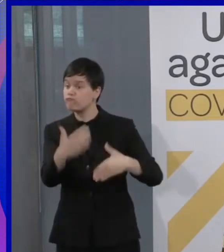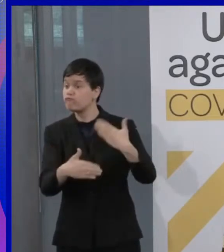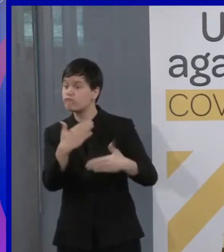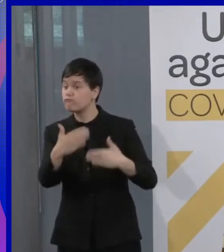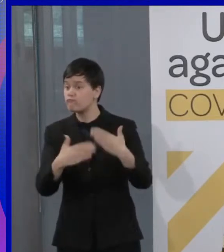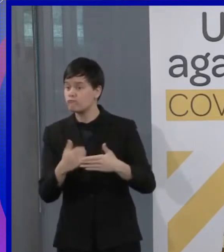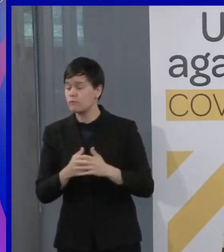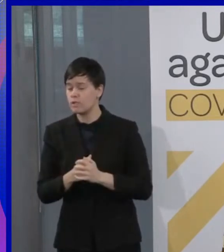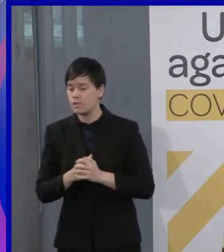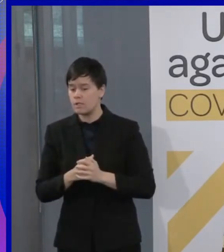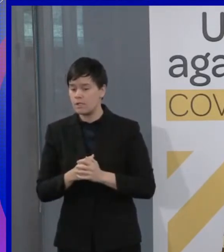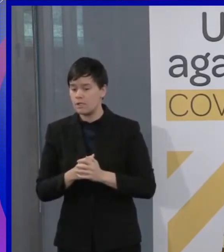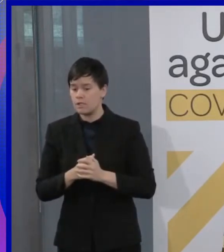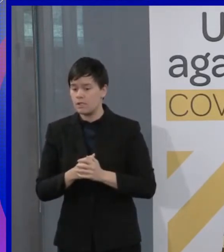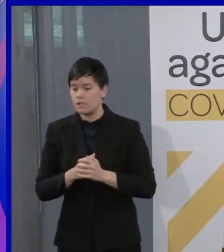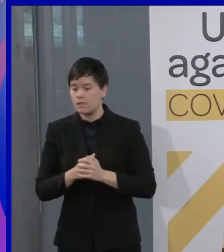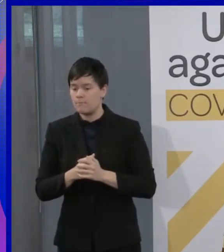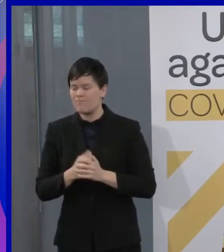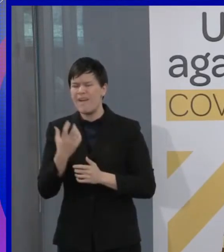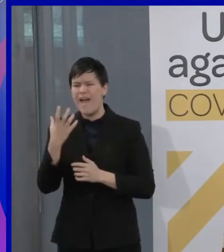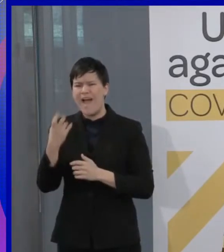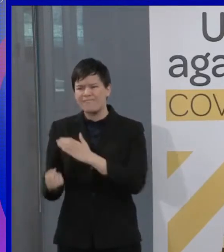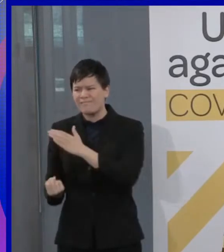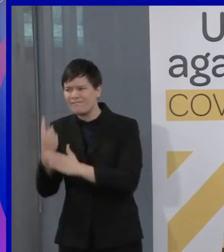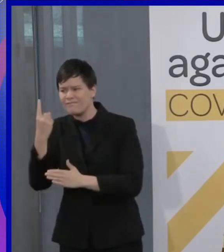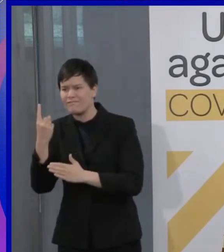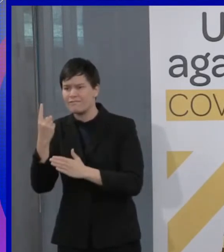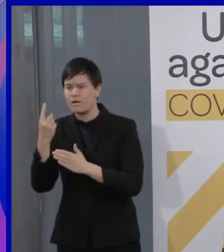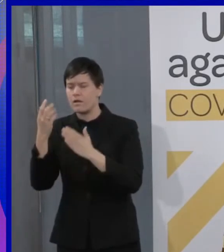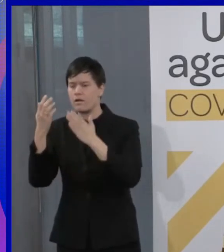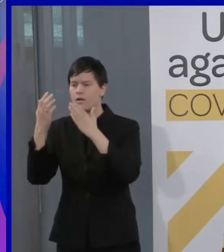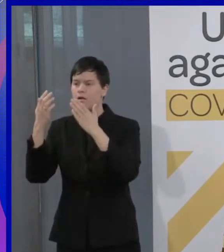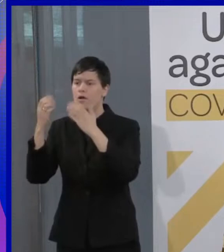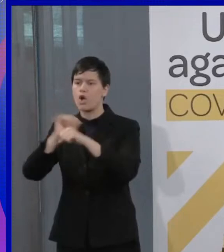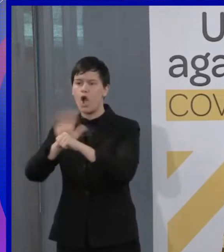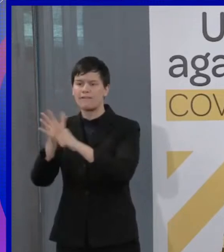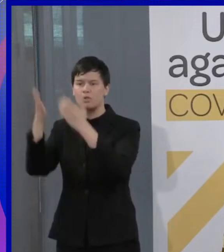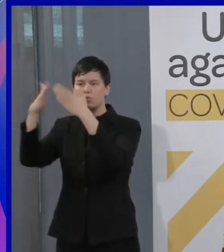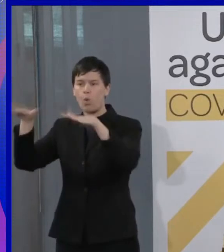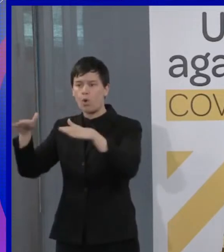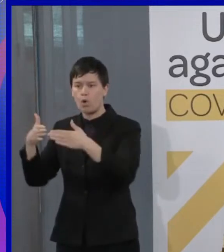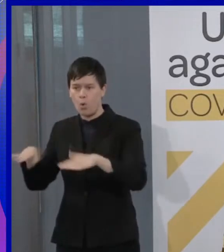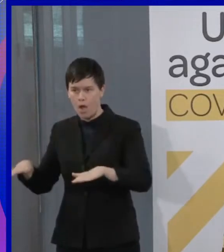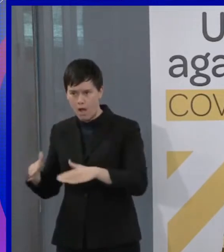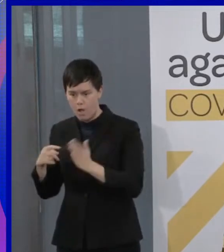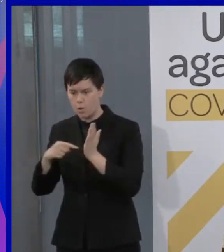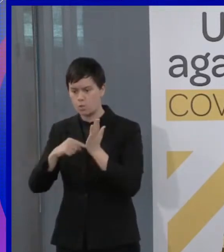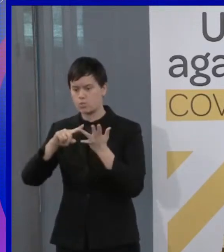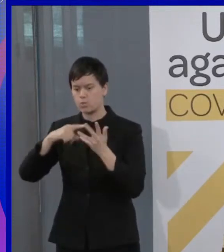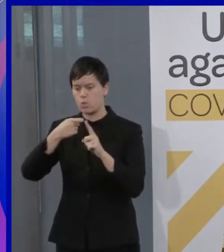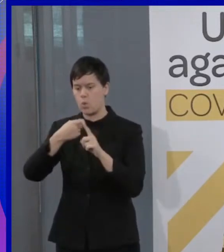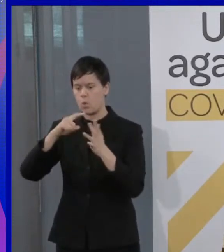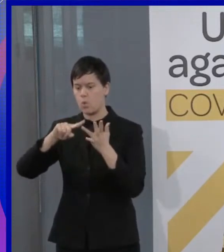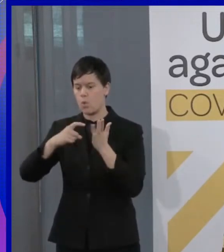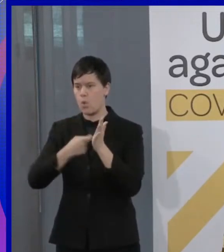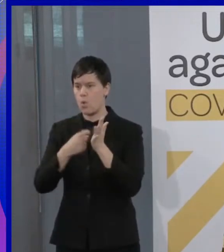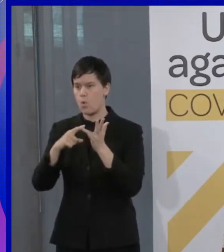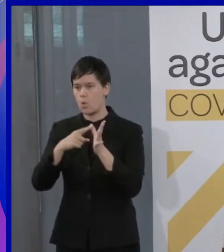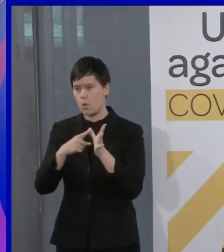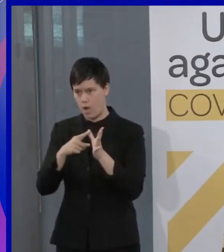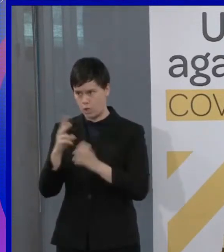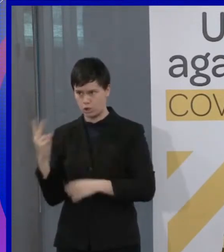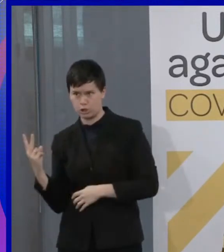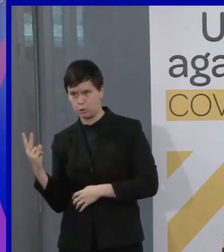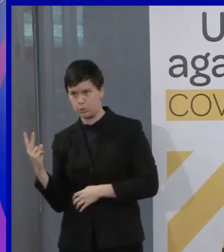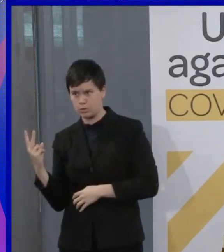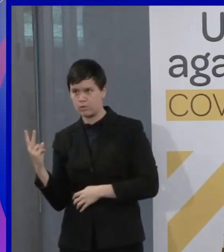described, aside from the 2 cases in Tokoroa, there's nothing that has shown so far that there are any cases outside of that Auckland